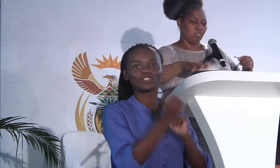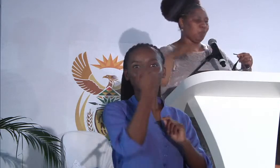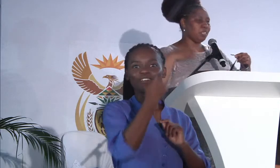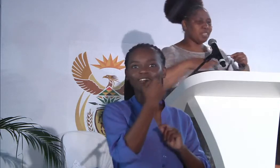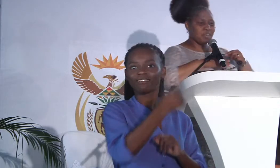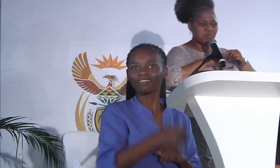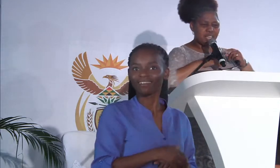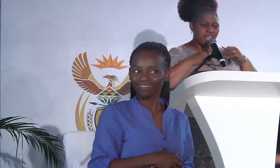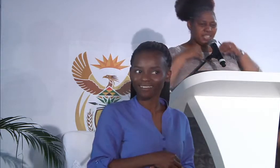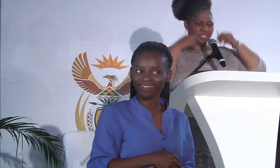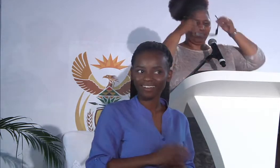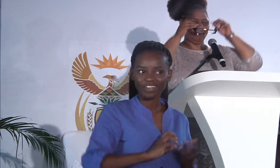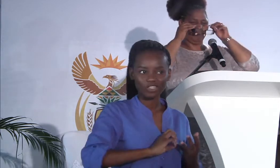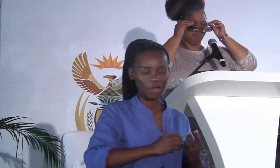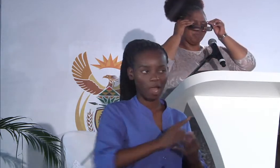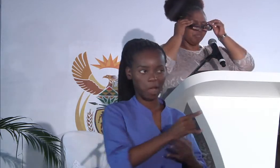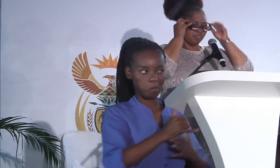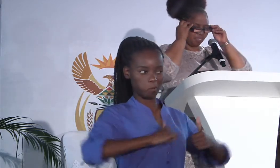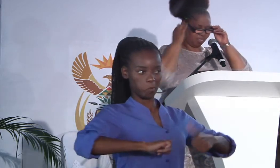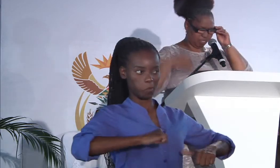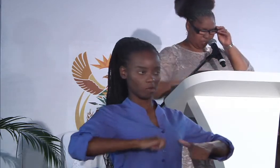So let me try and be an actor.